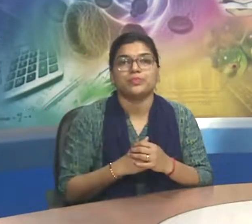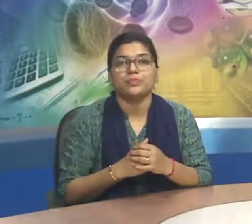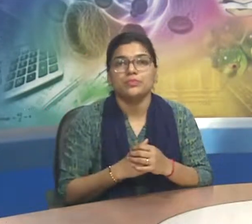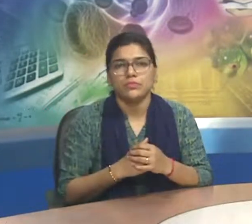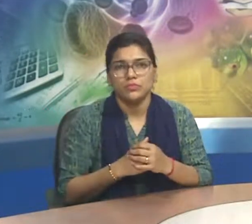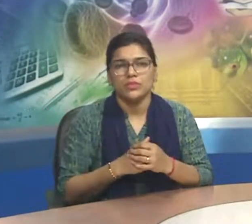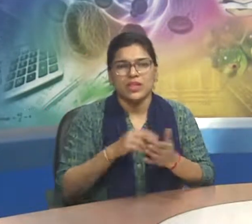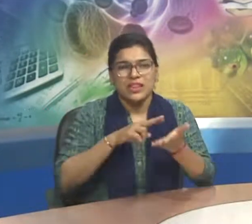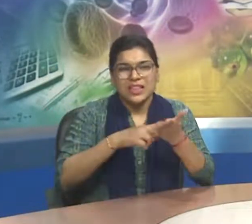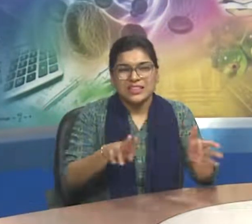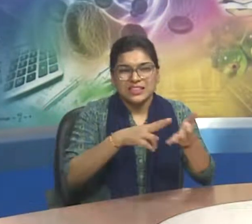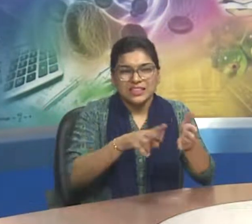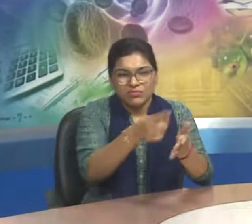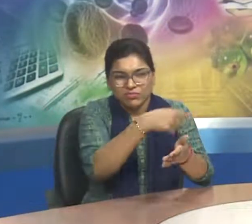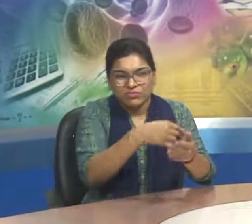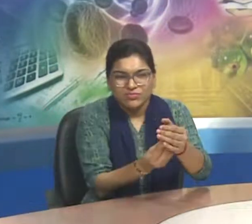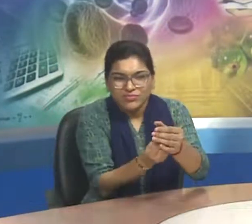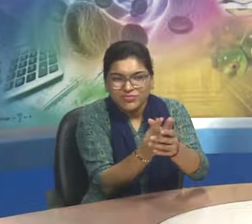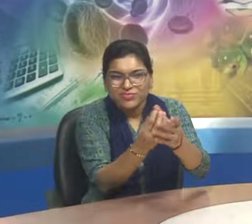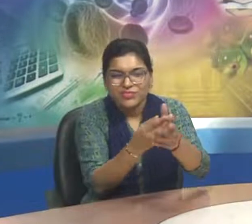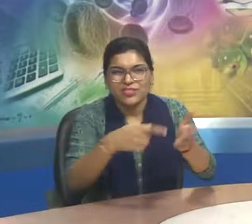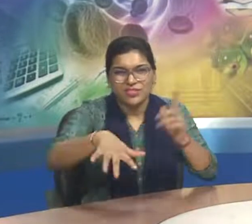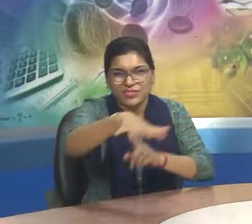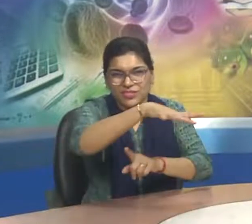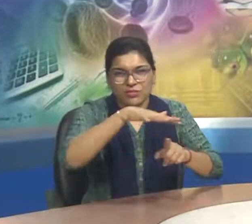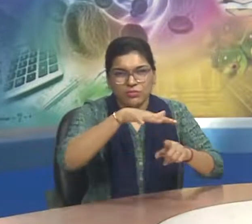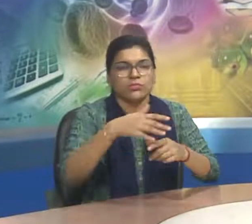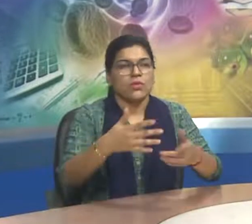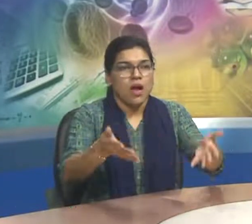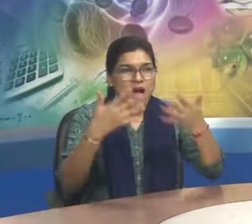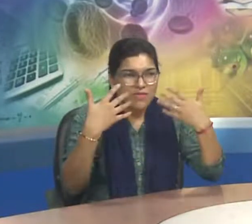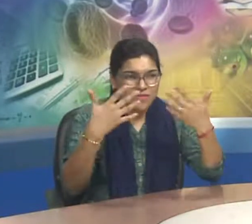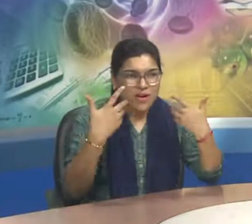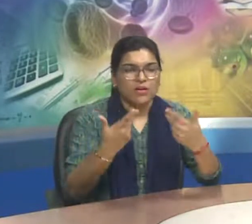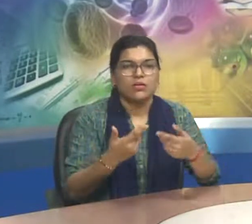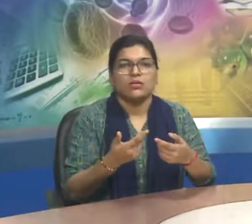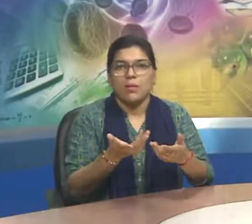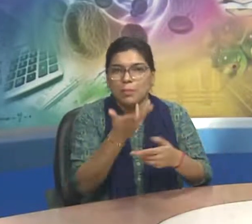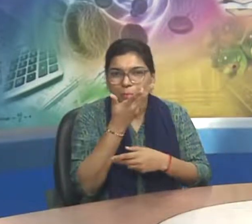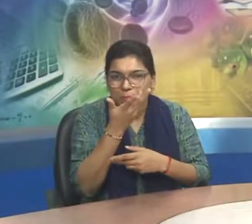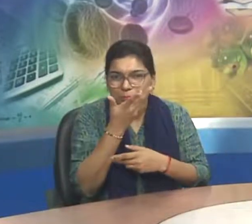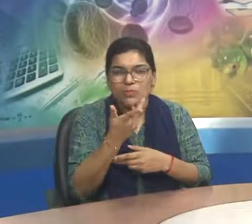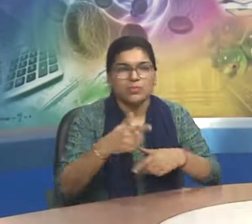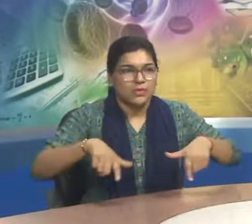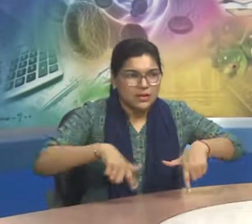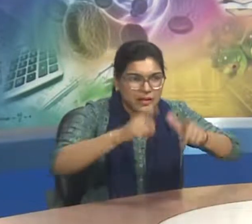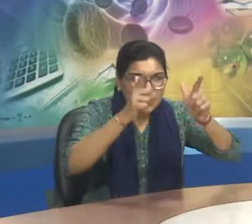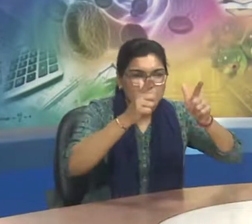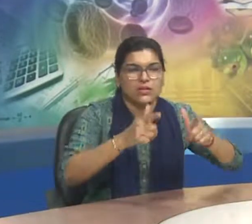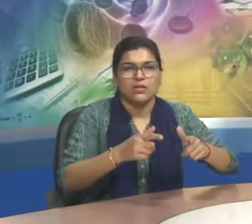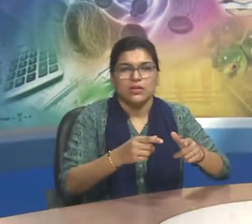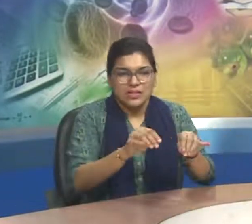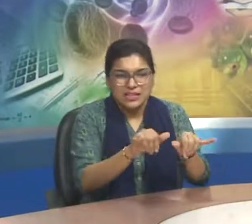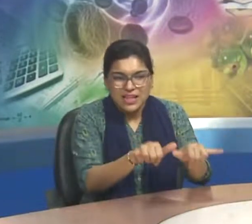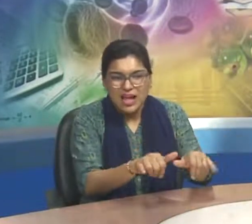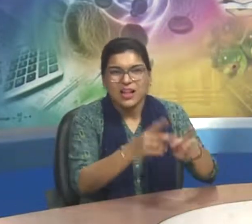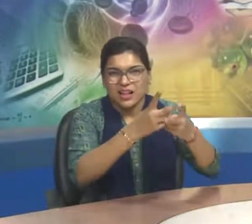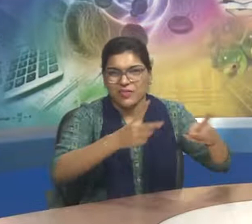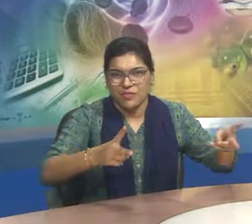And there are different views of these natural resources. Let us understand the one view. Like